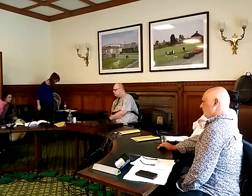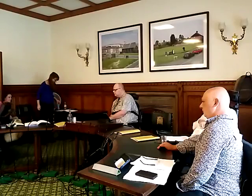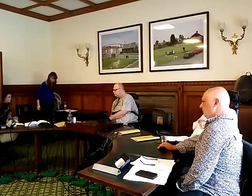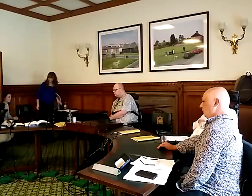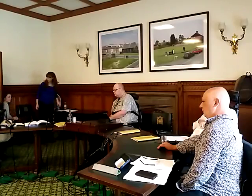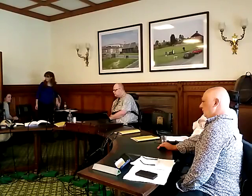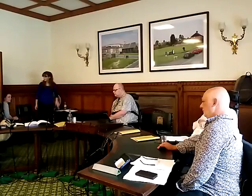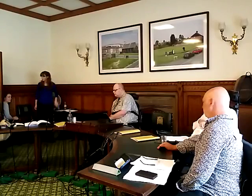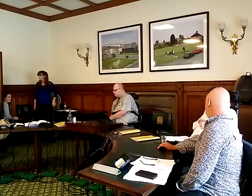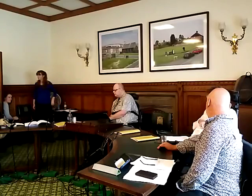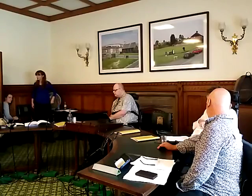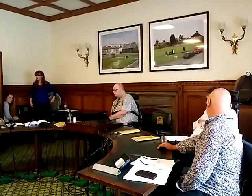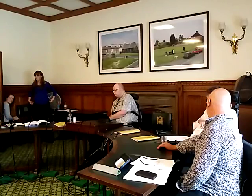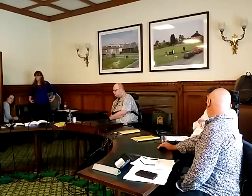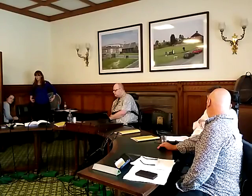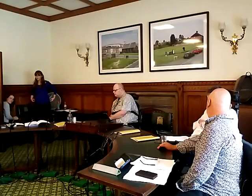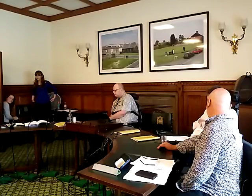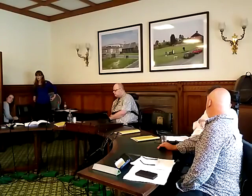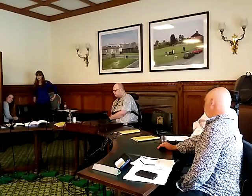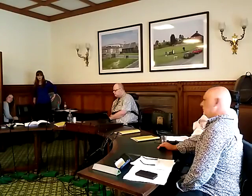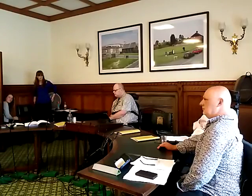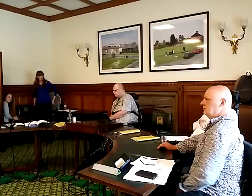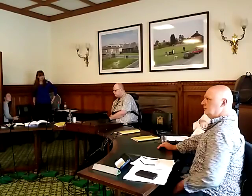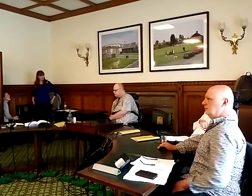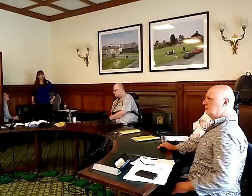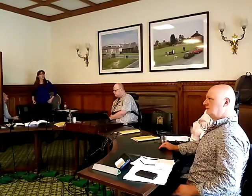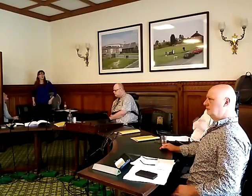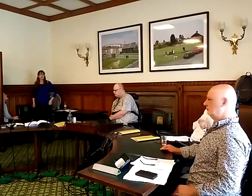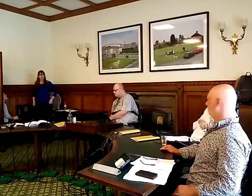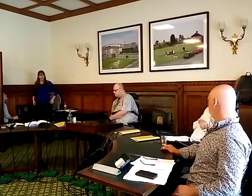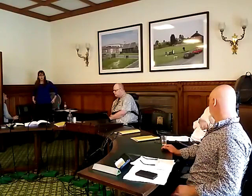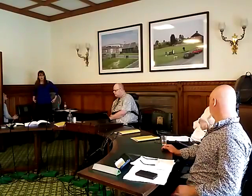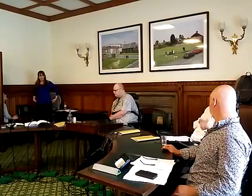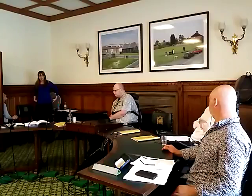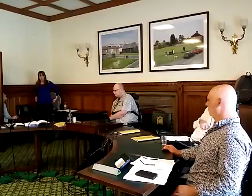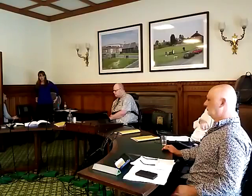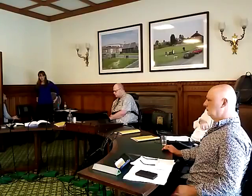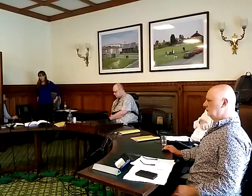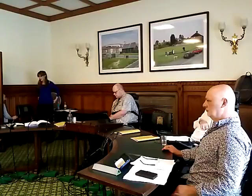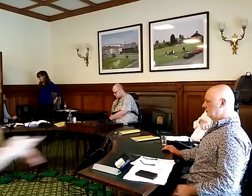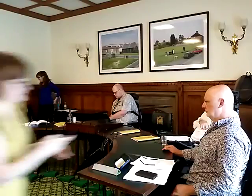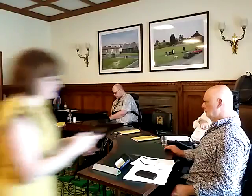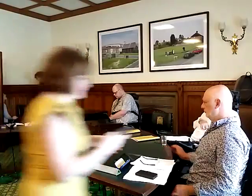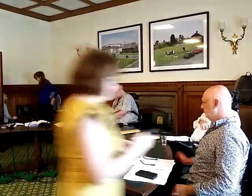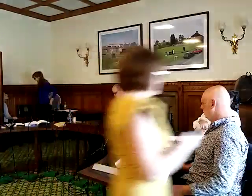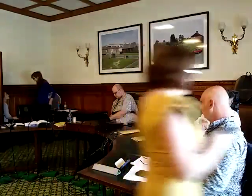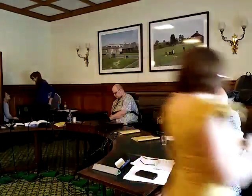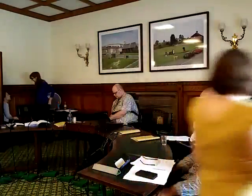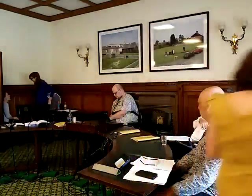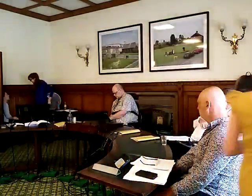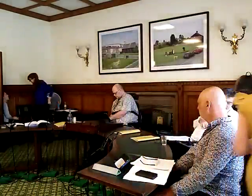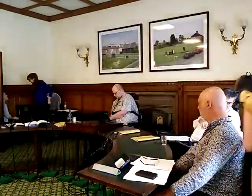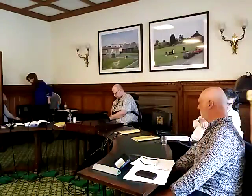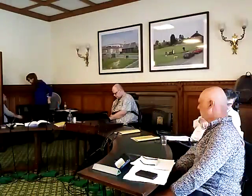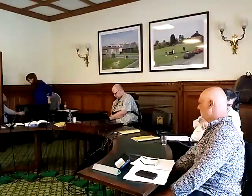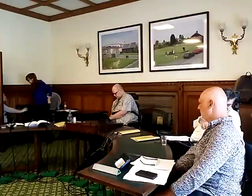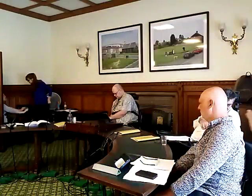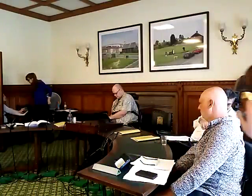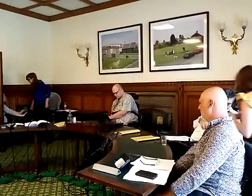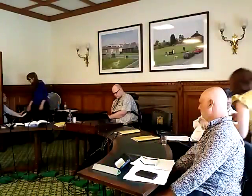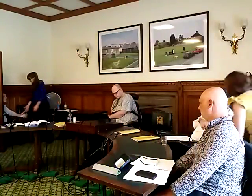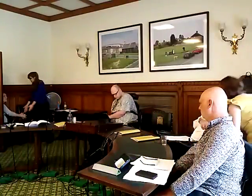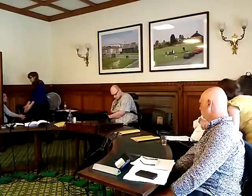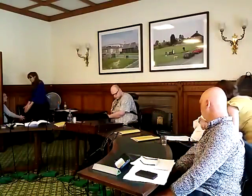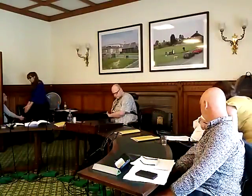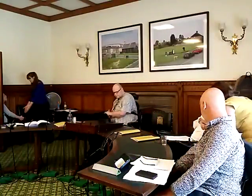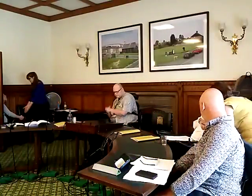I'm not sure what to do with the. There's going to be interpreters. So do I focus on the interpreters or the speaking listeners?